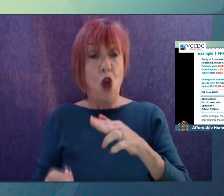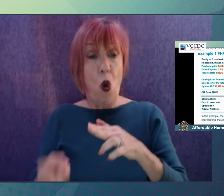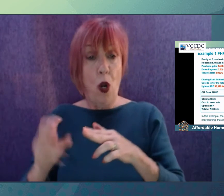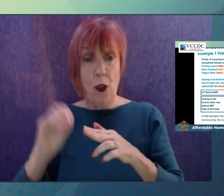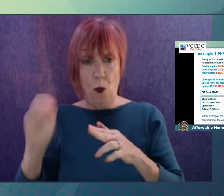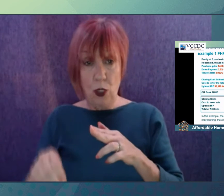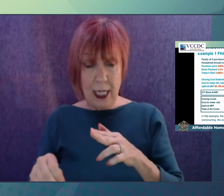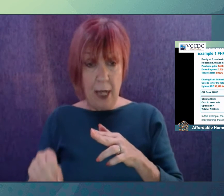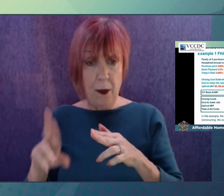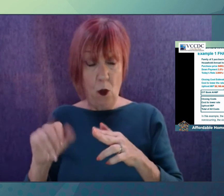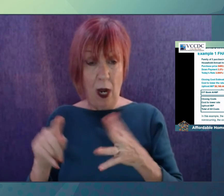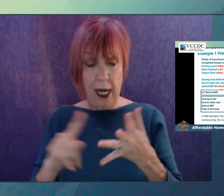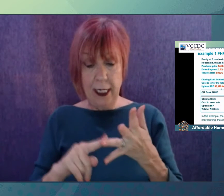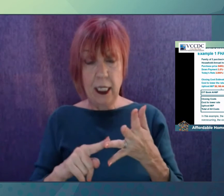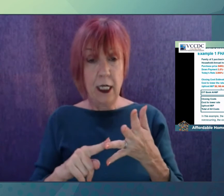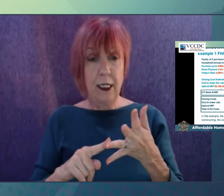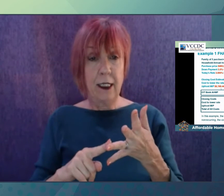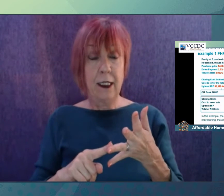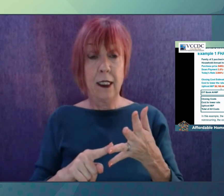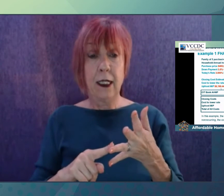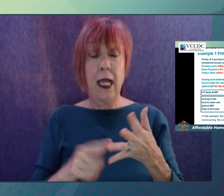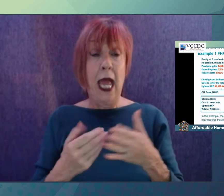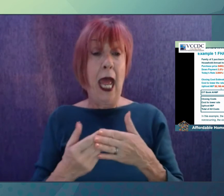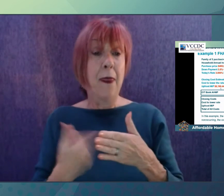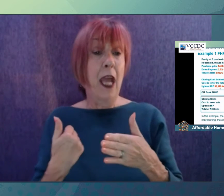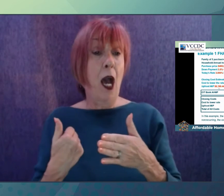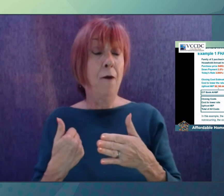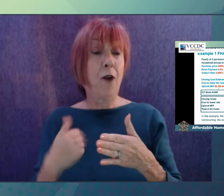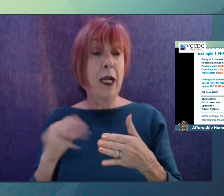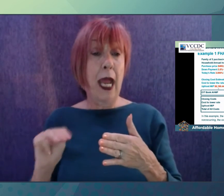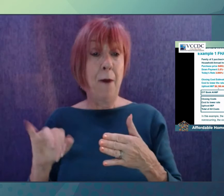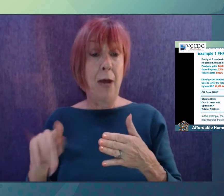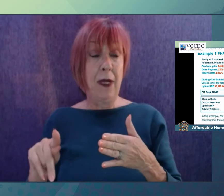$37,11. And the upfront MIP in this particular example is